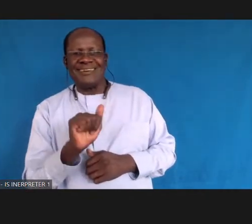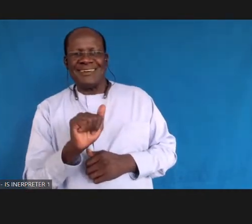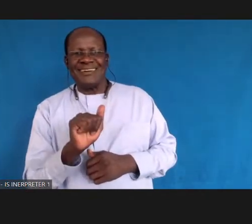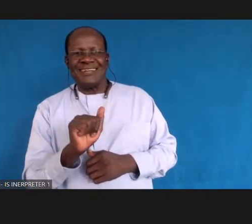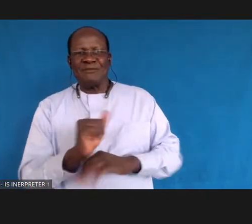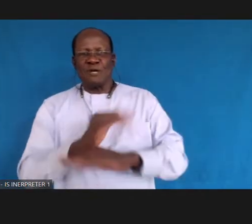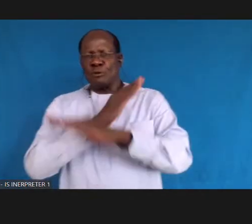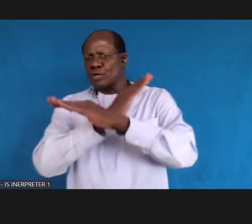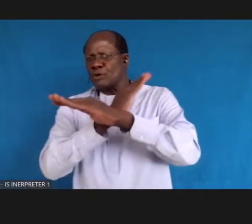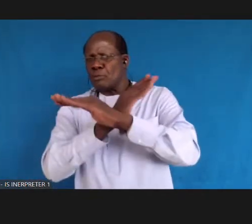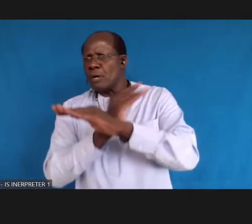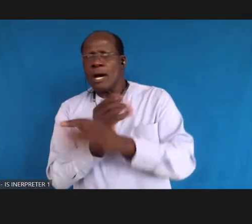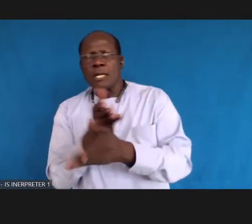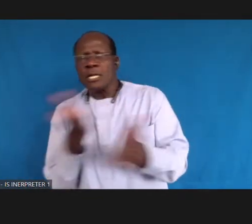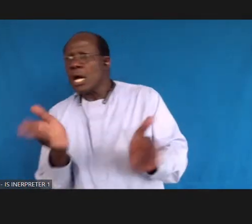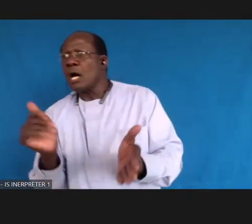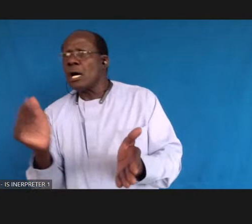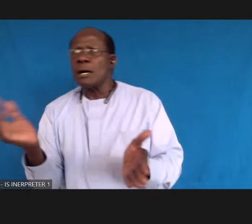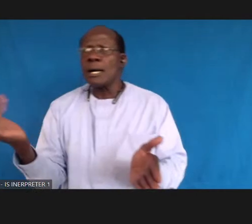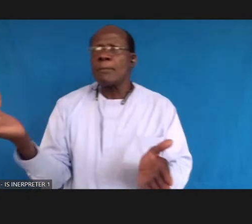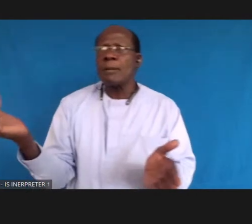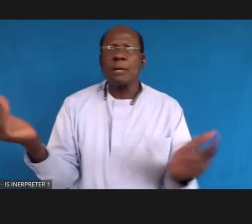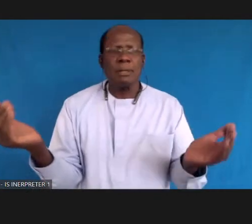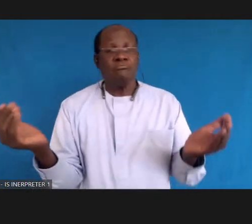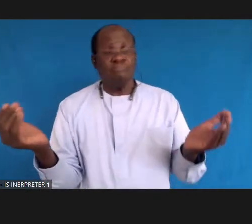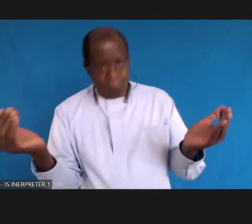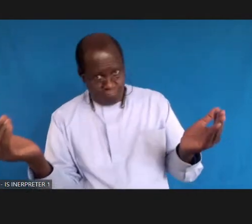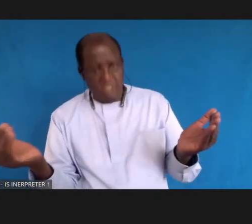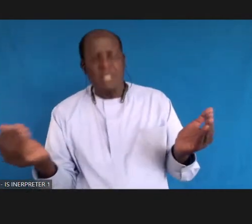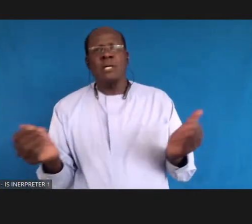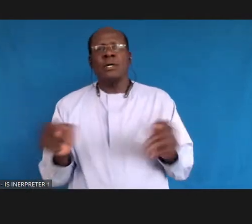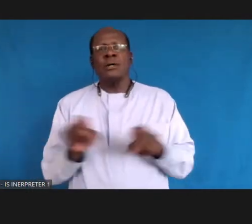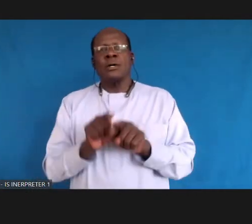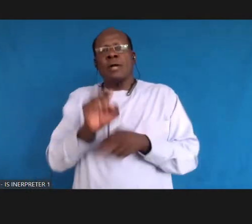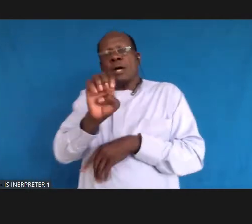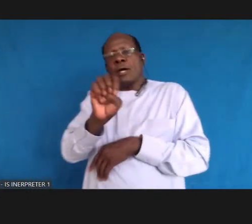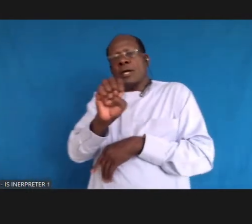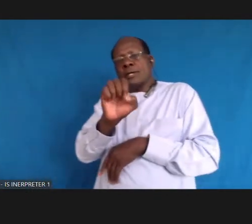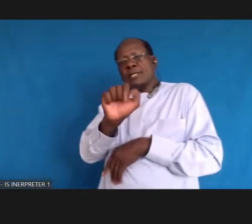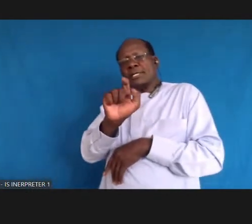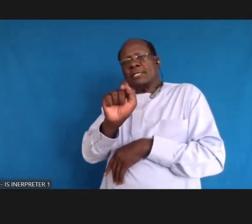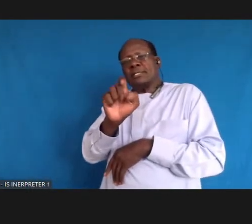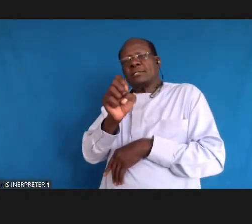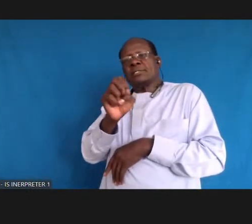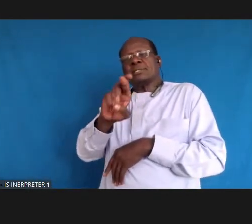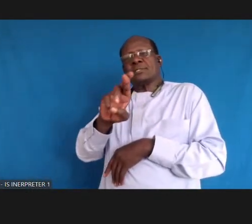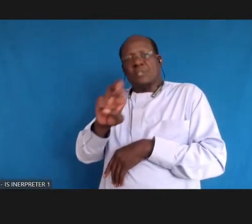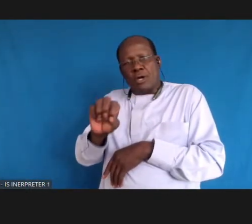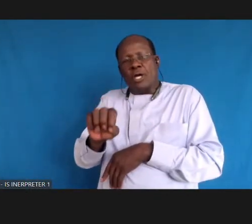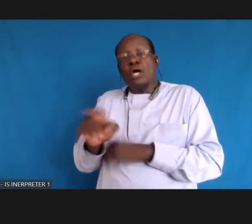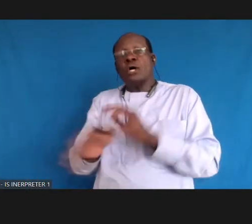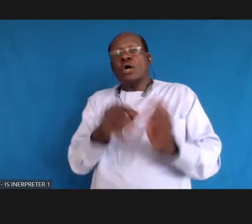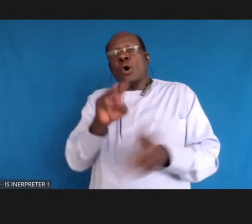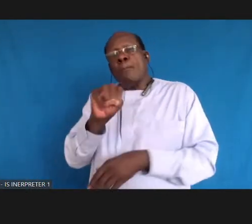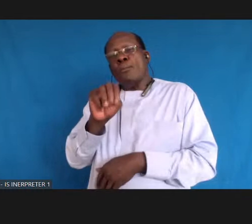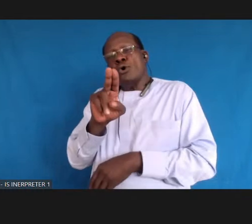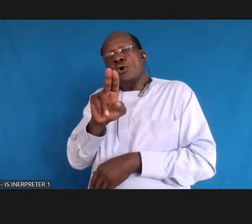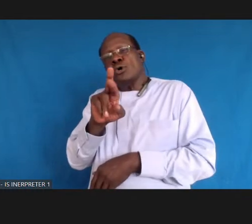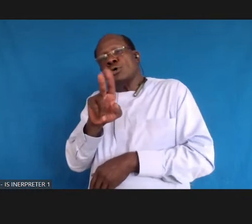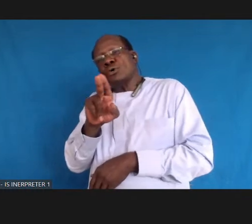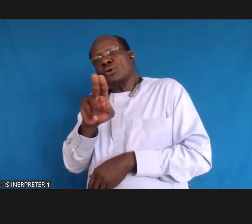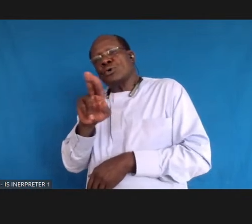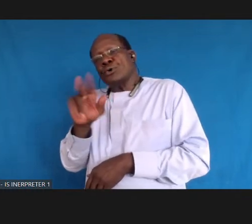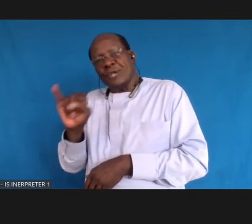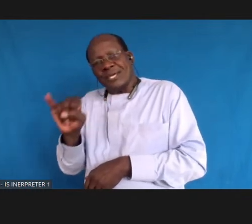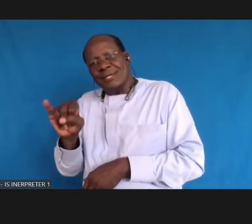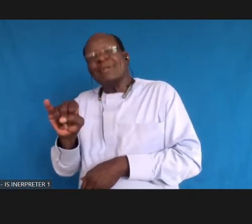around. We have as well Esther Muriri, who is a founder of Gold Ribbon Initiative,